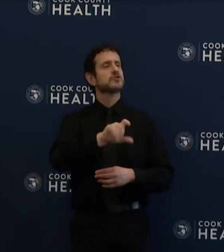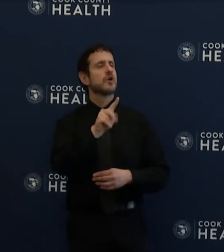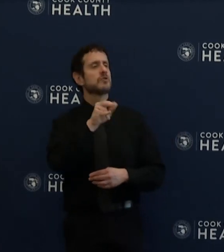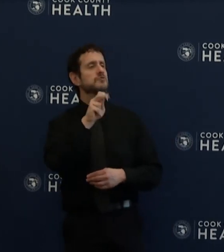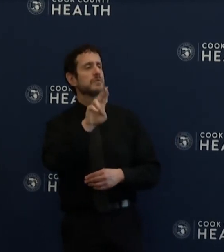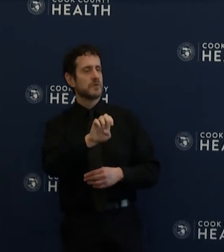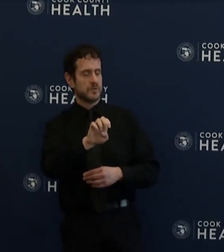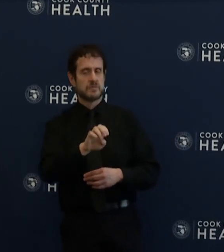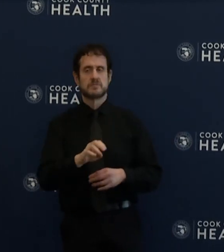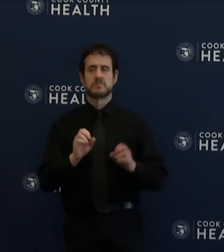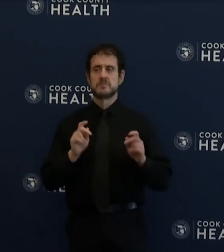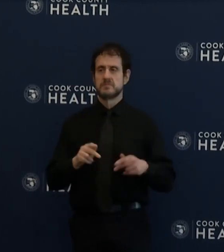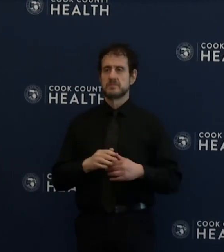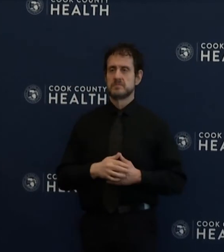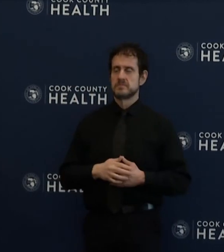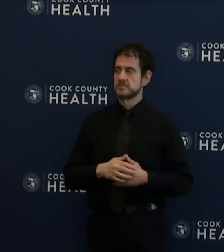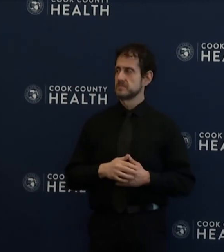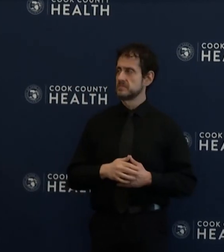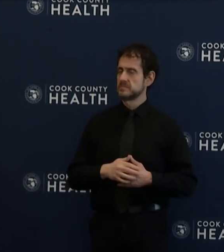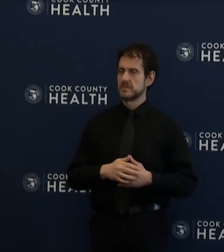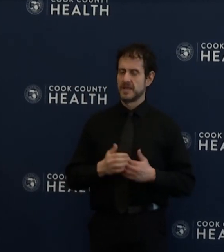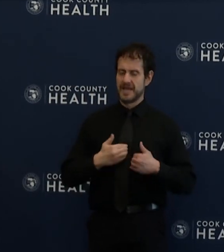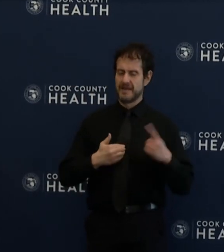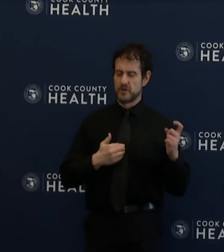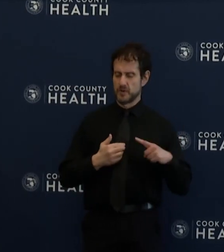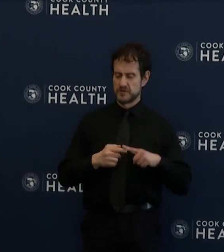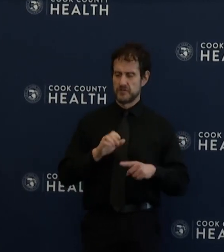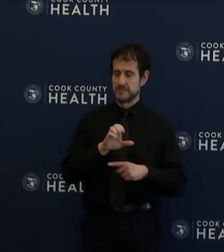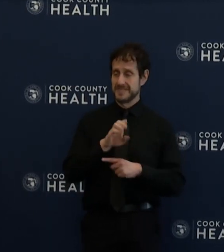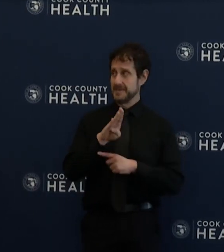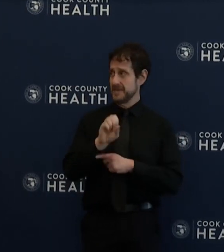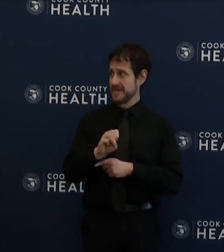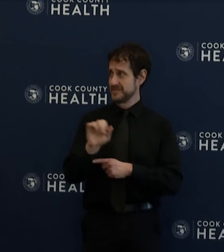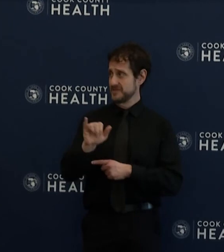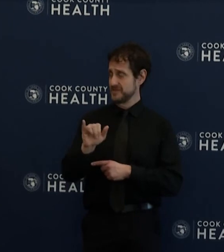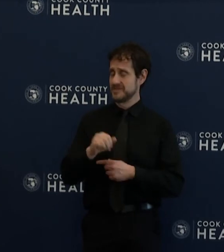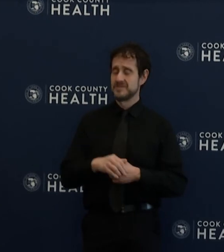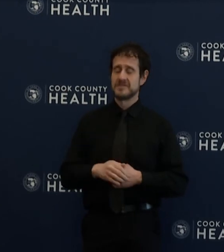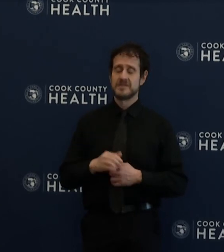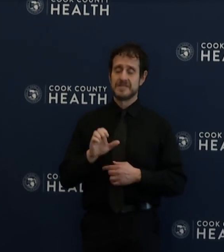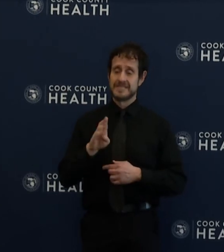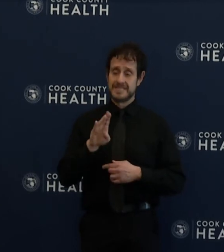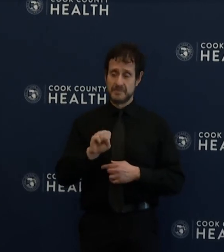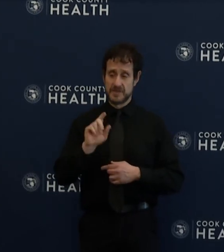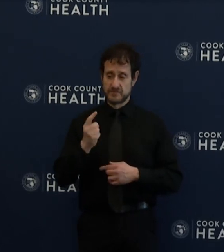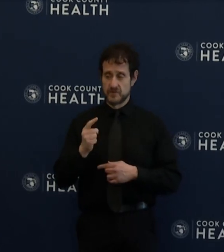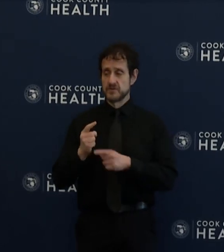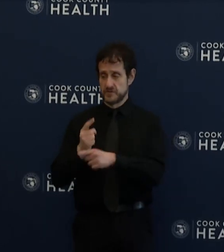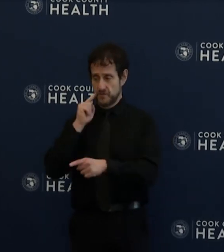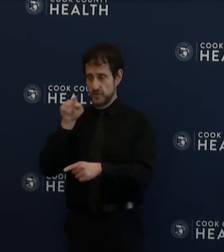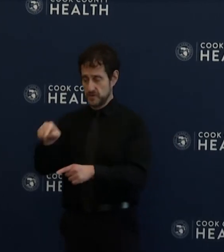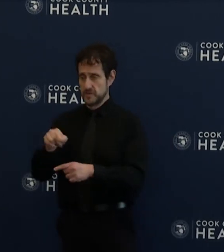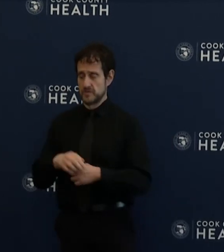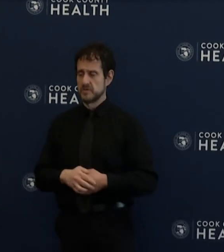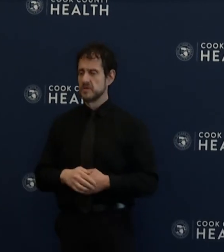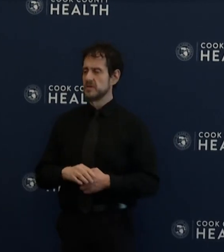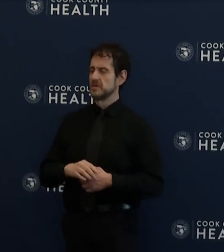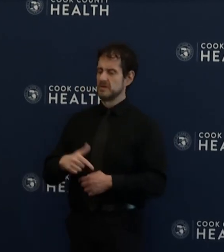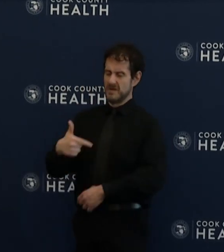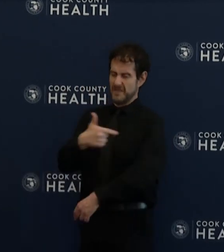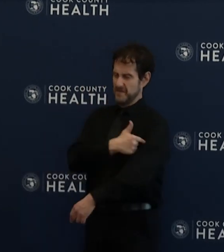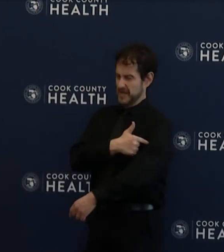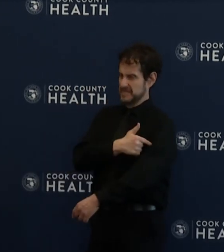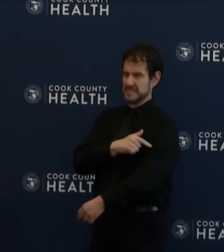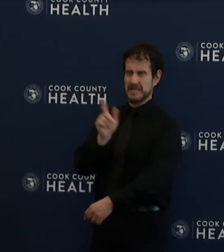Okay. And I know I have a question from CBS 2. I'll start off with CBS 2. Israel, this one's for you. Where is the vaccine